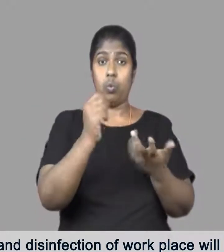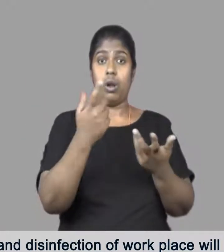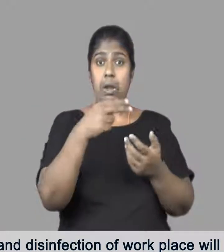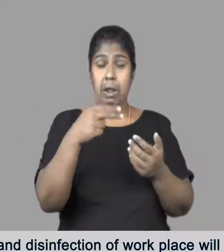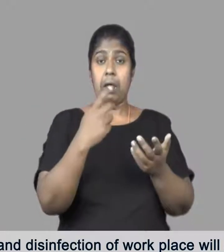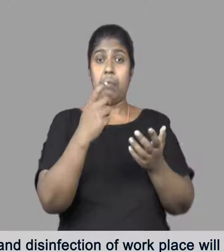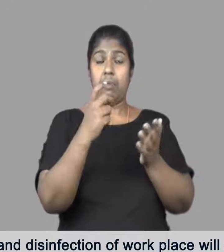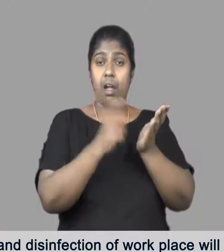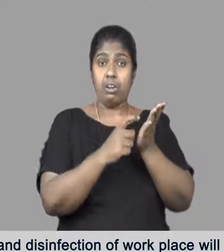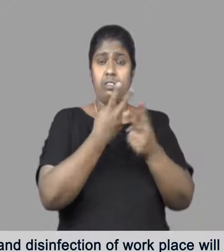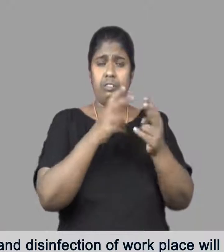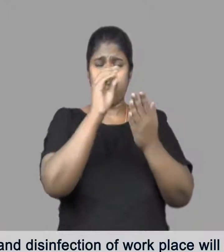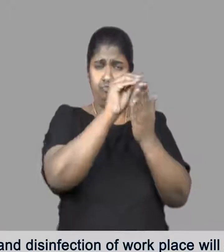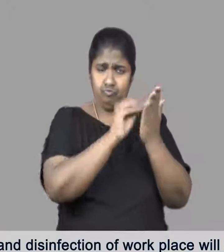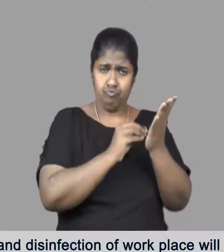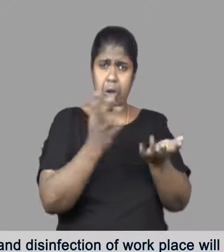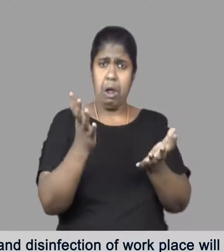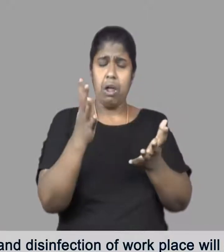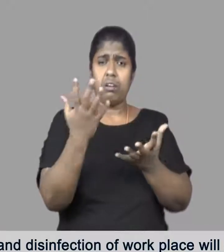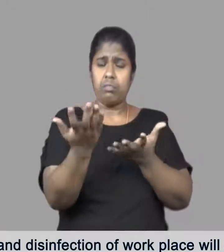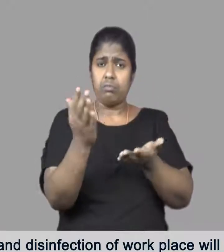expedited for this purpose.